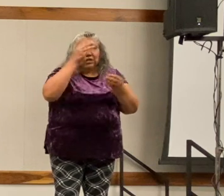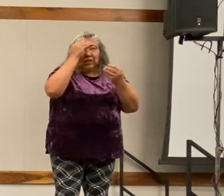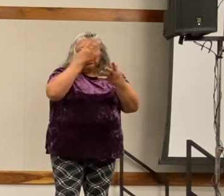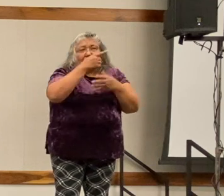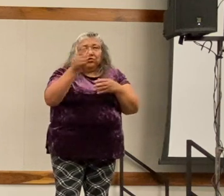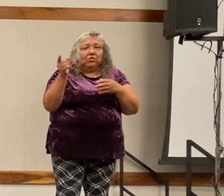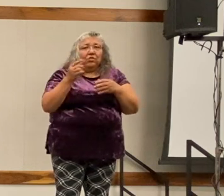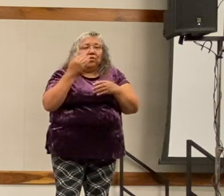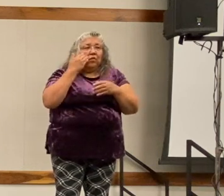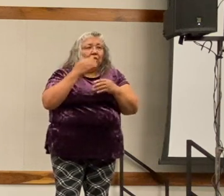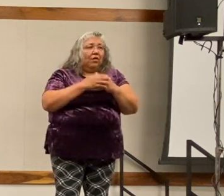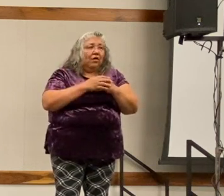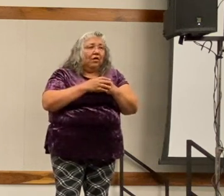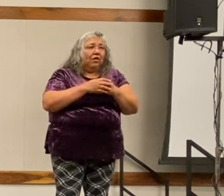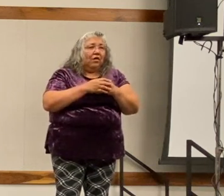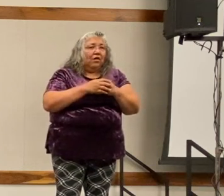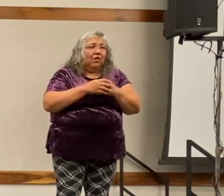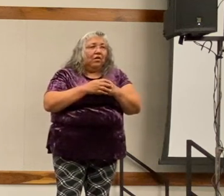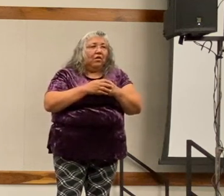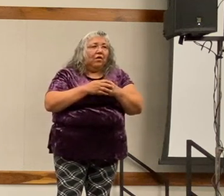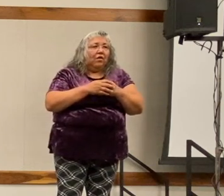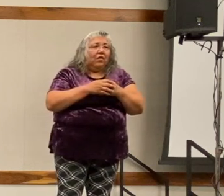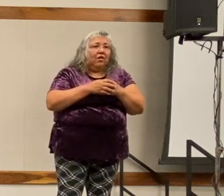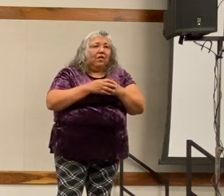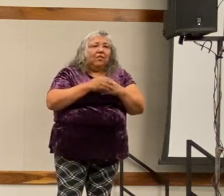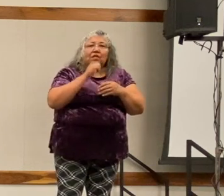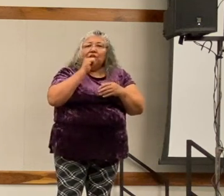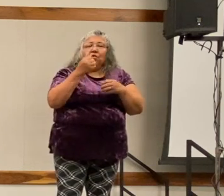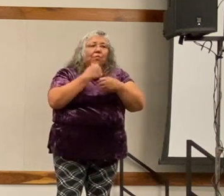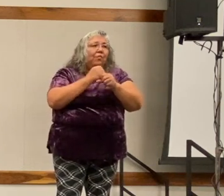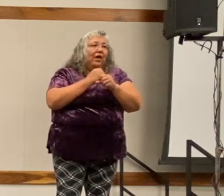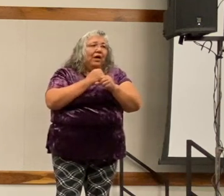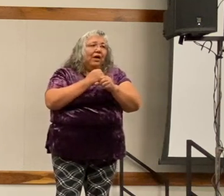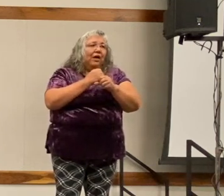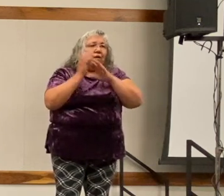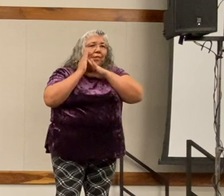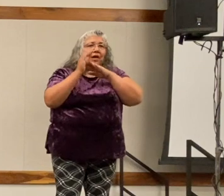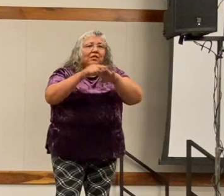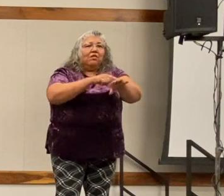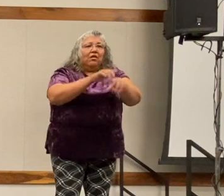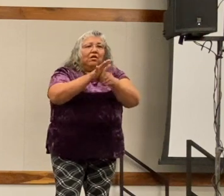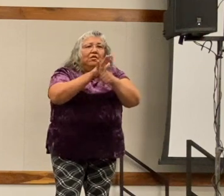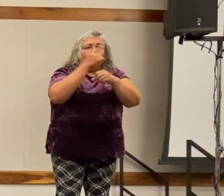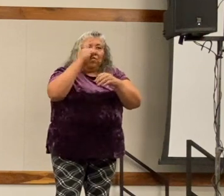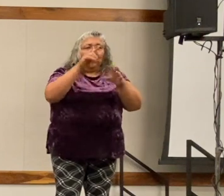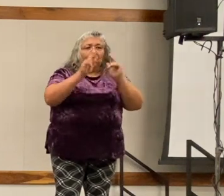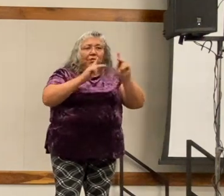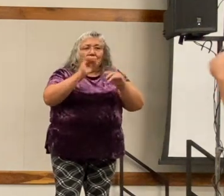know, they do not make beds long enough for dudes like us, right?